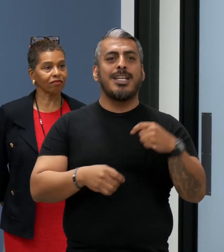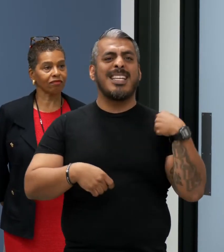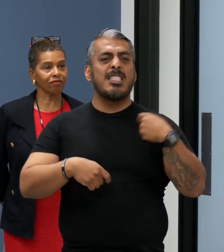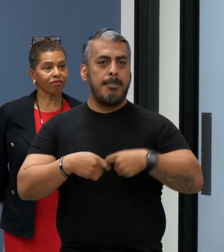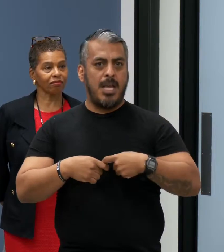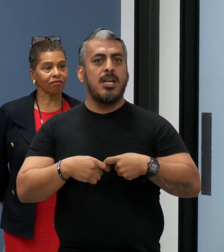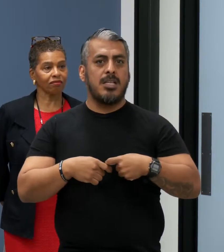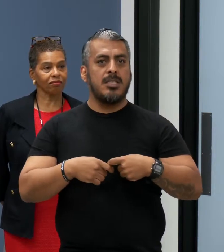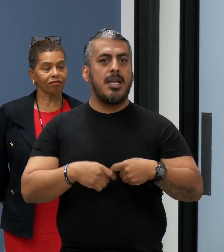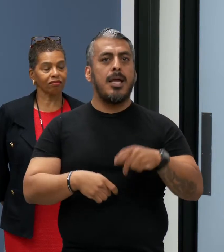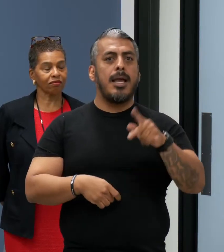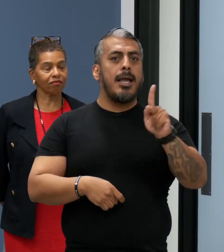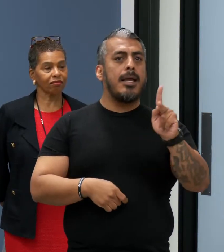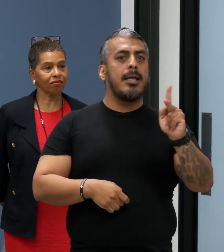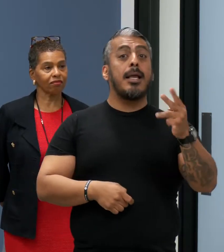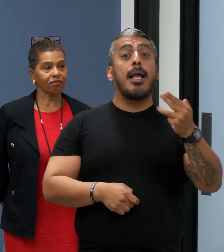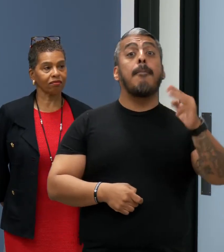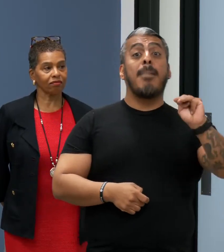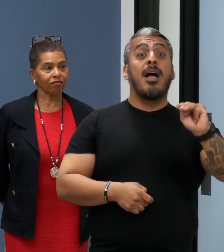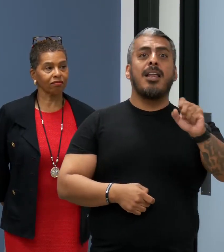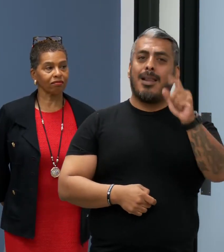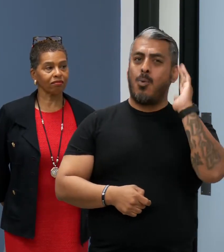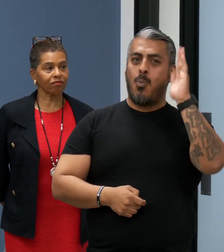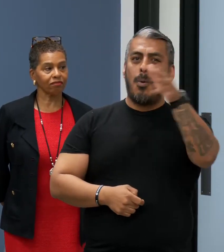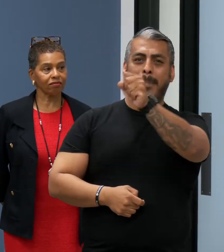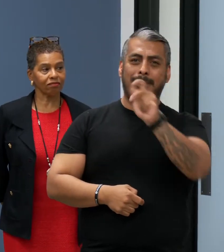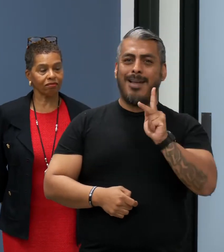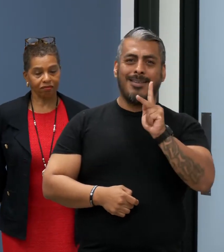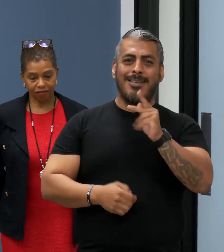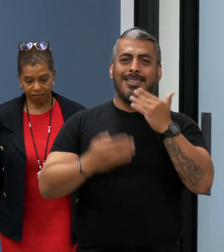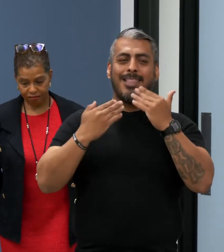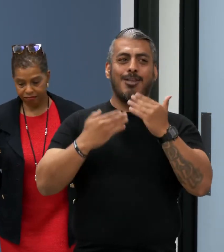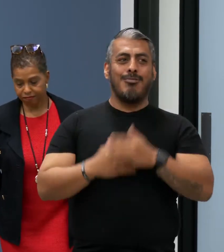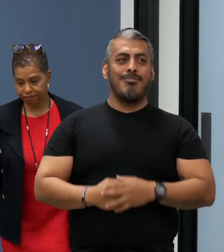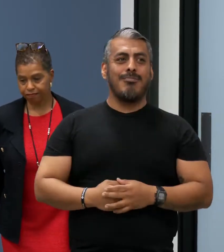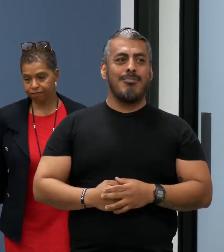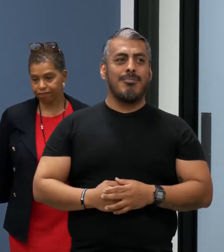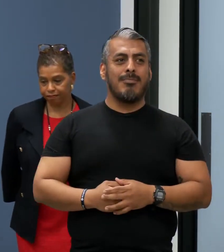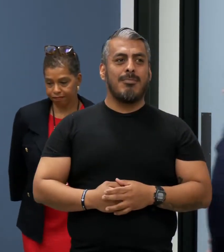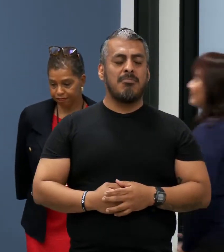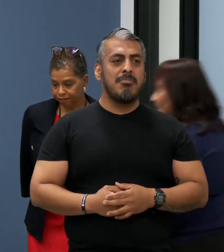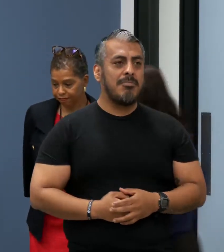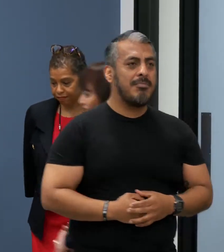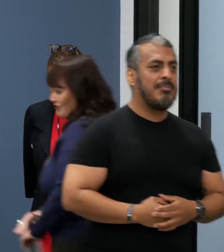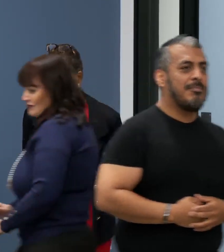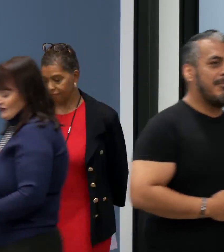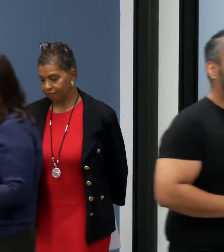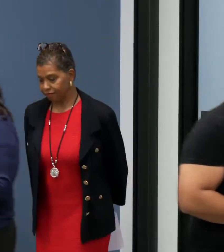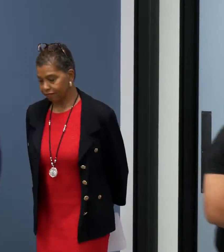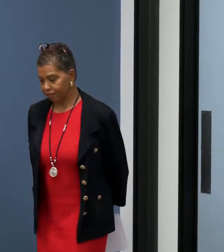Spanish and Khmer, and then we'll be back. Thank you.